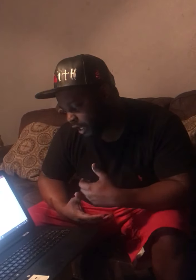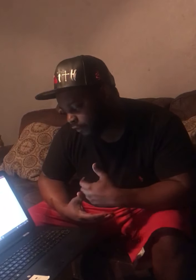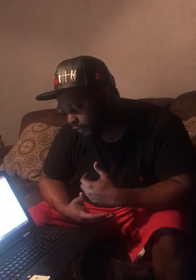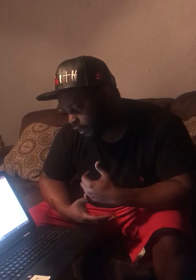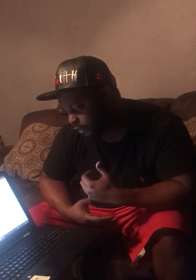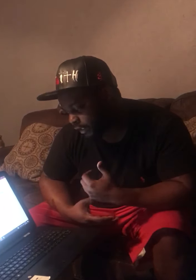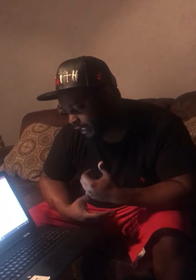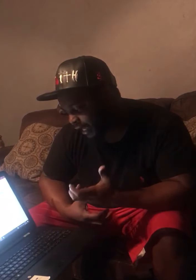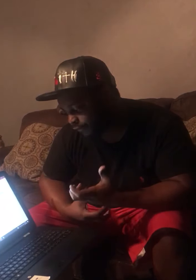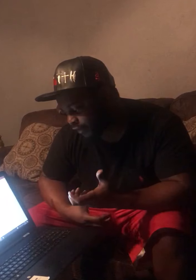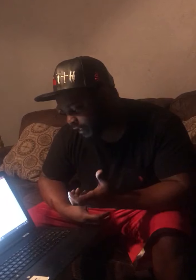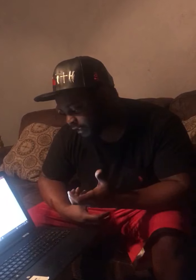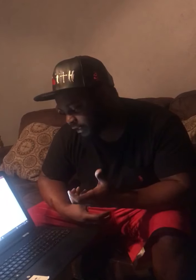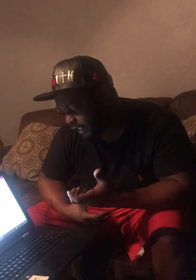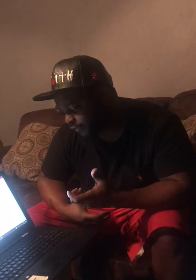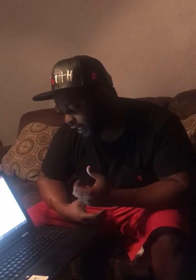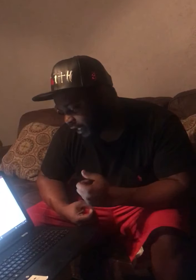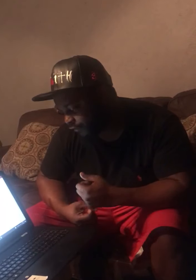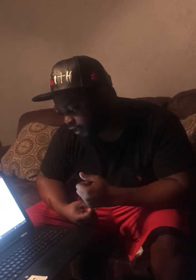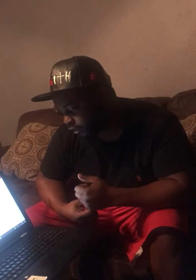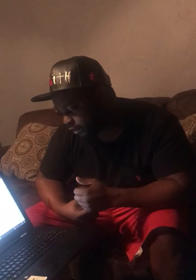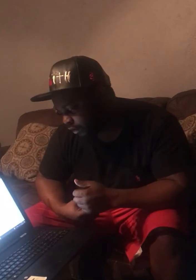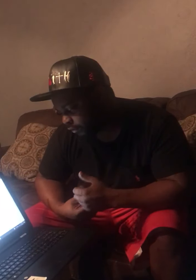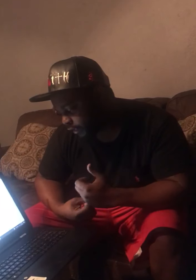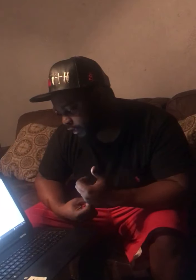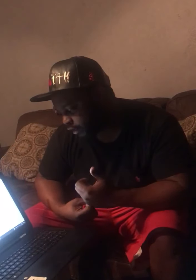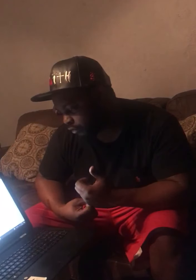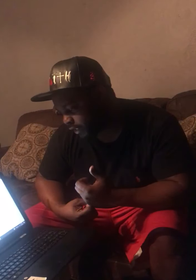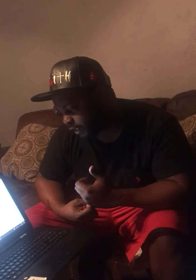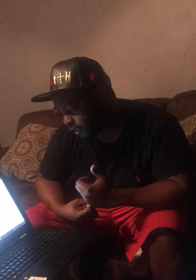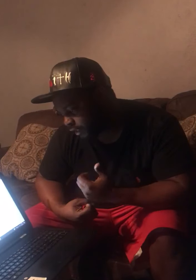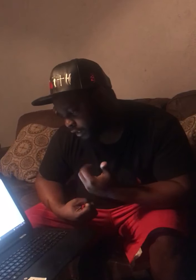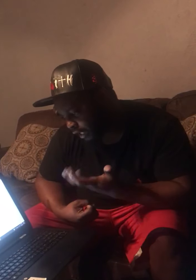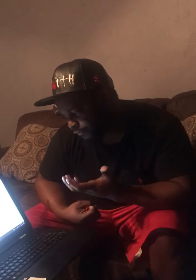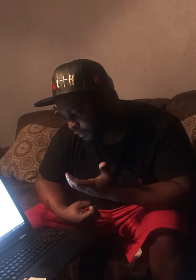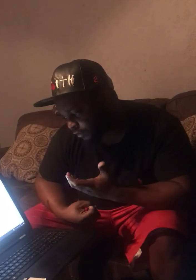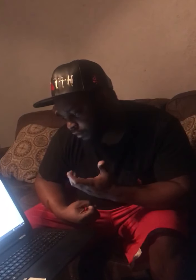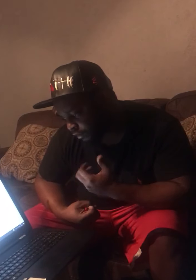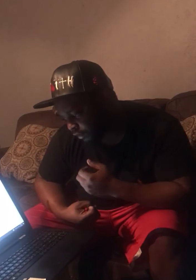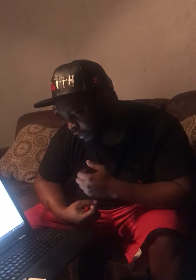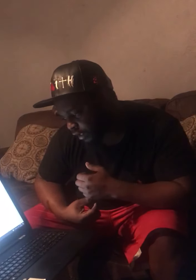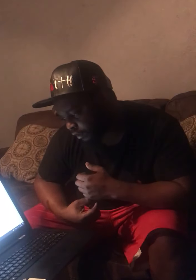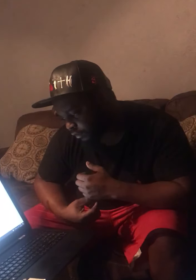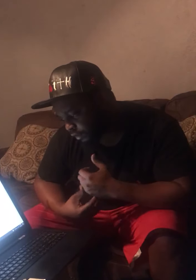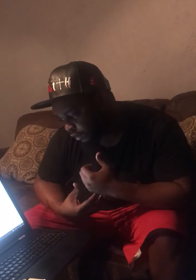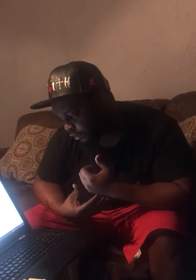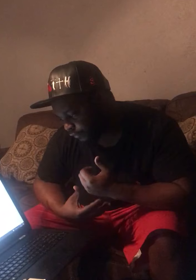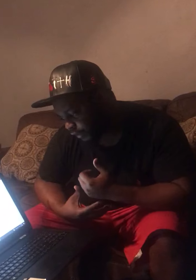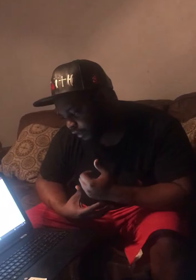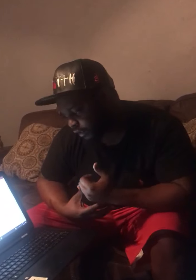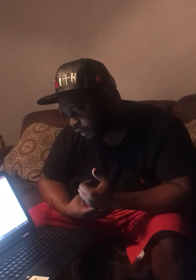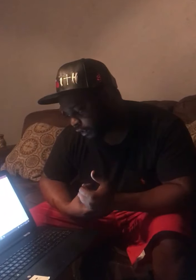off only the lighter fractions, leaving a heavier residue that they often dissolve further under